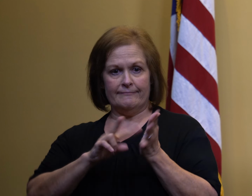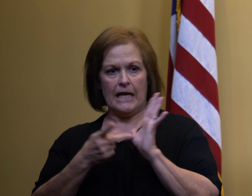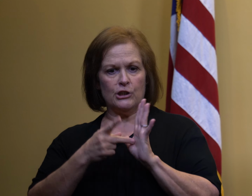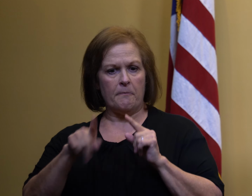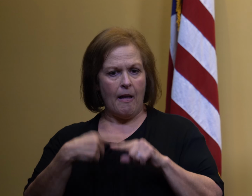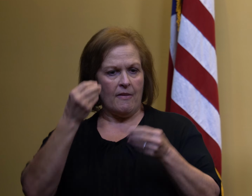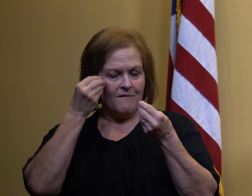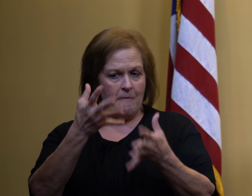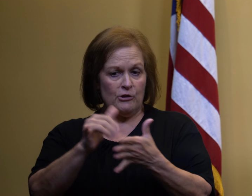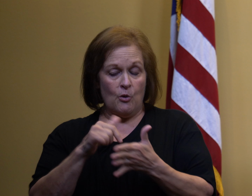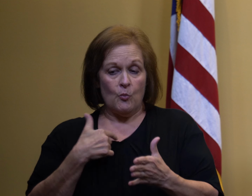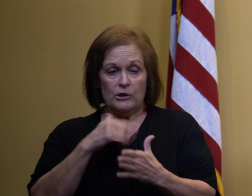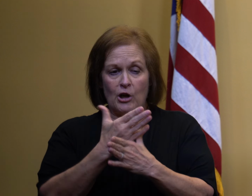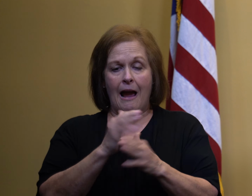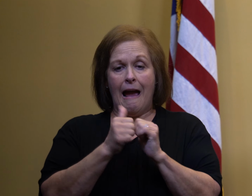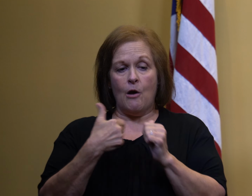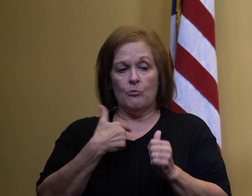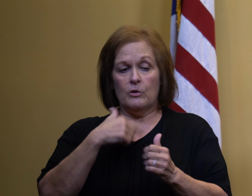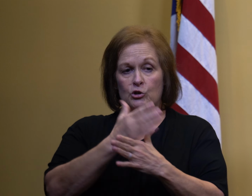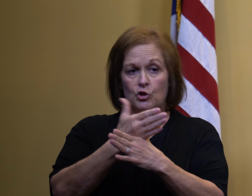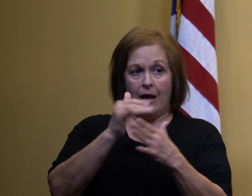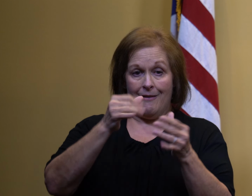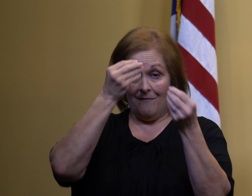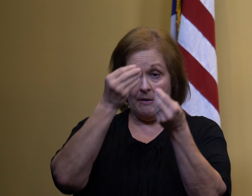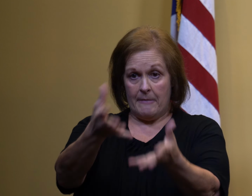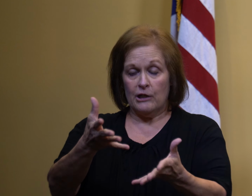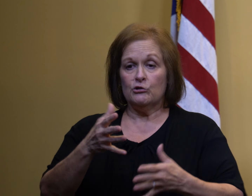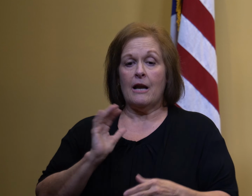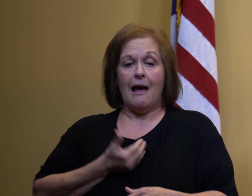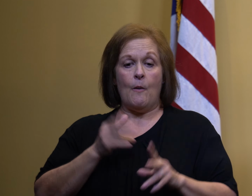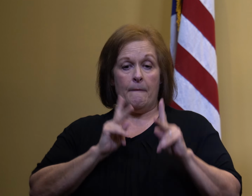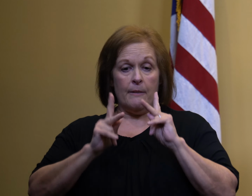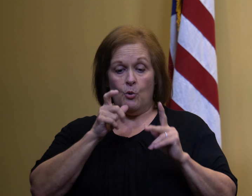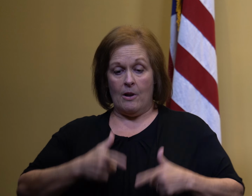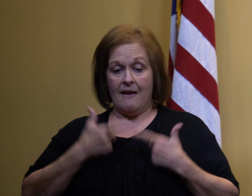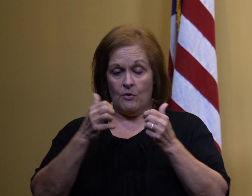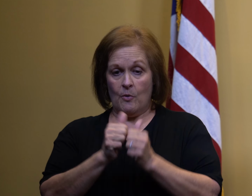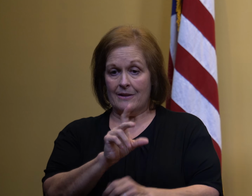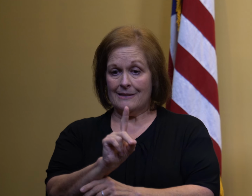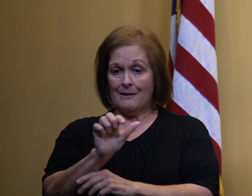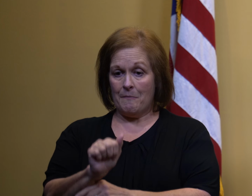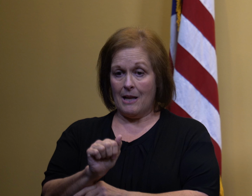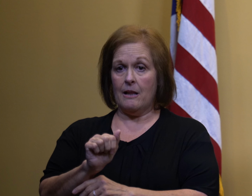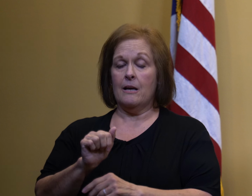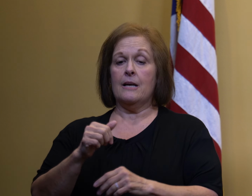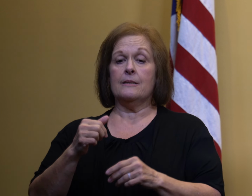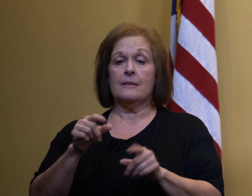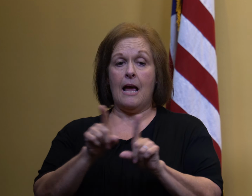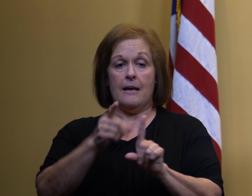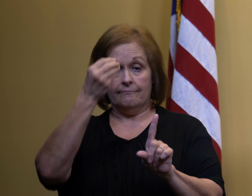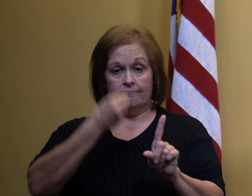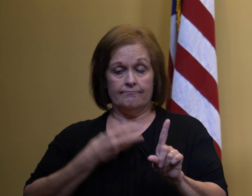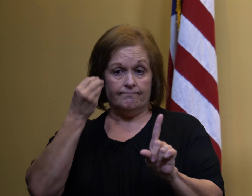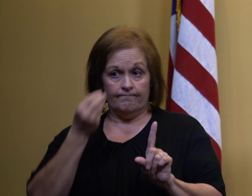the information that we share and how we share that and embracing our people living with disabilities as we're giving the